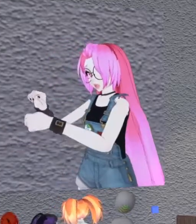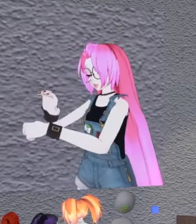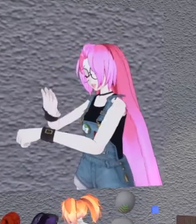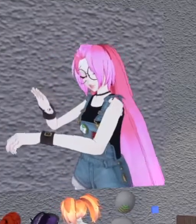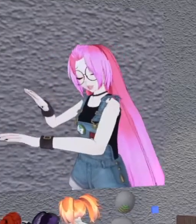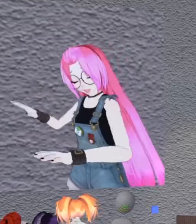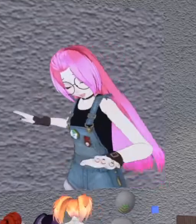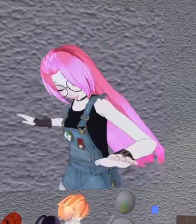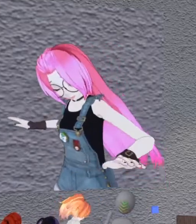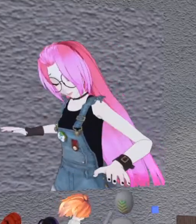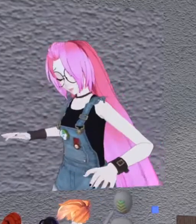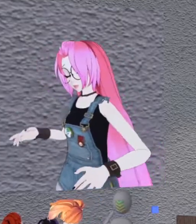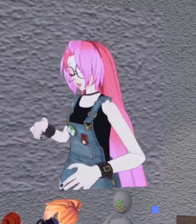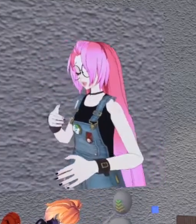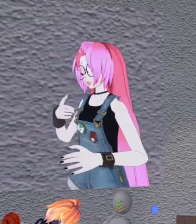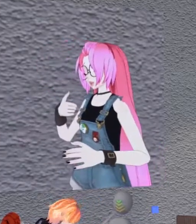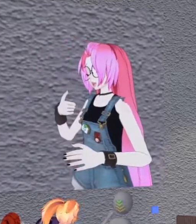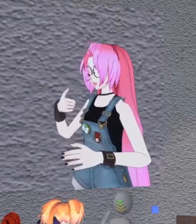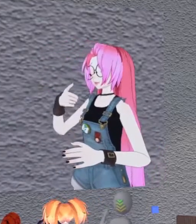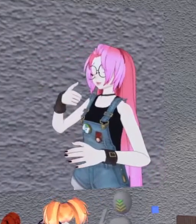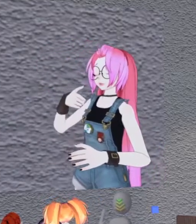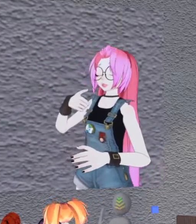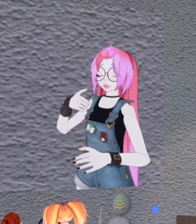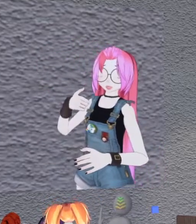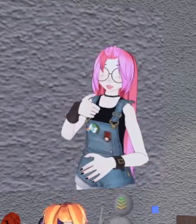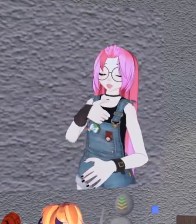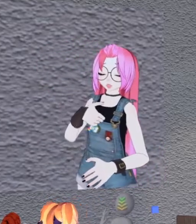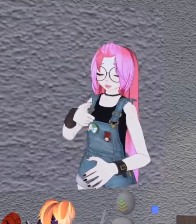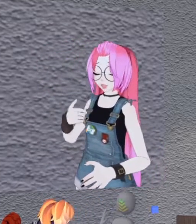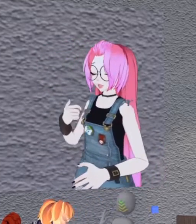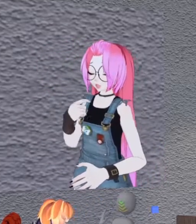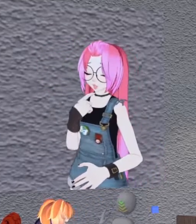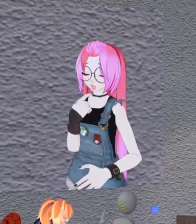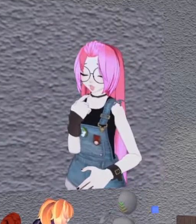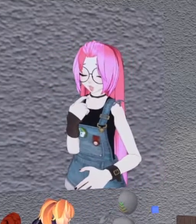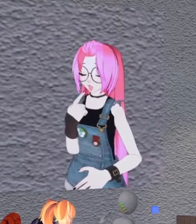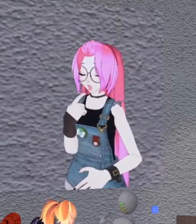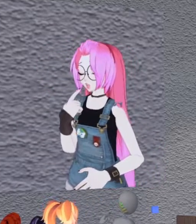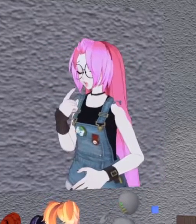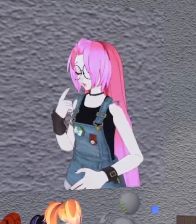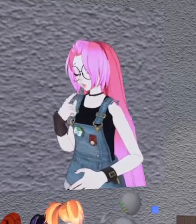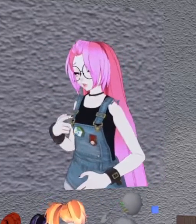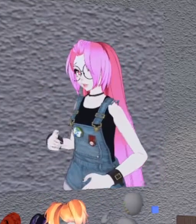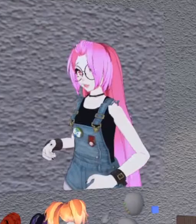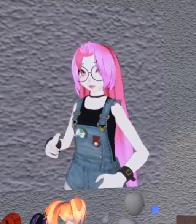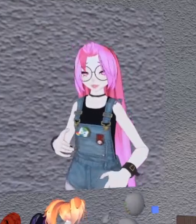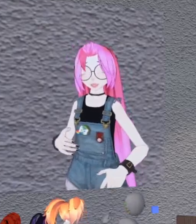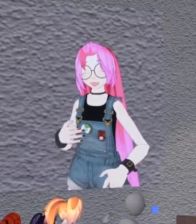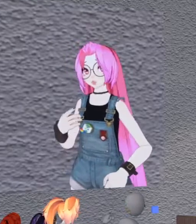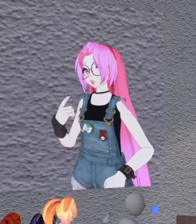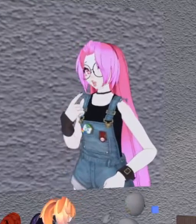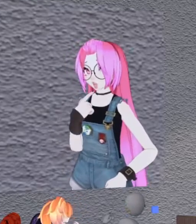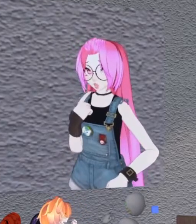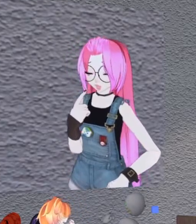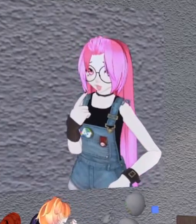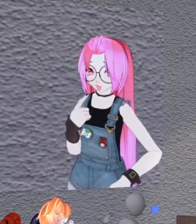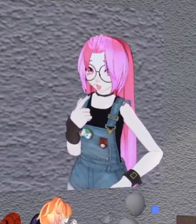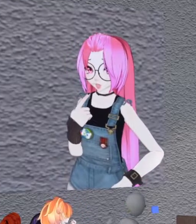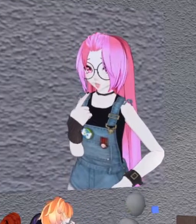Coronavirus, don't do it. Like just like in front of you, or like in front of your teeth. But yeah, glass. I've tapped my